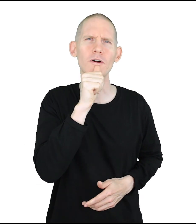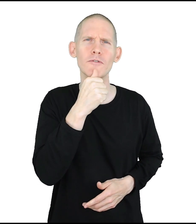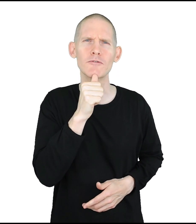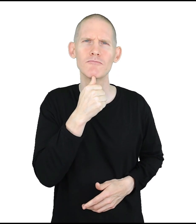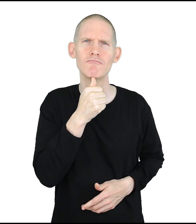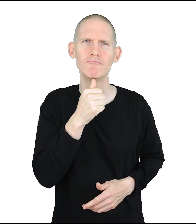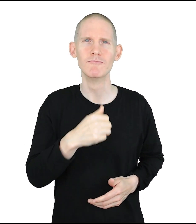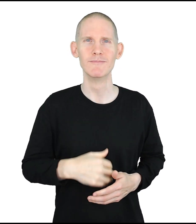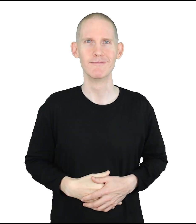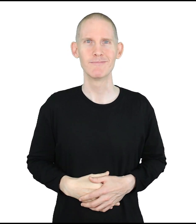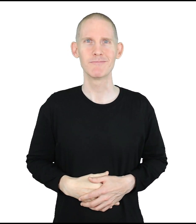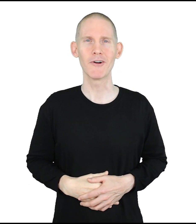suffer.